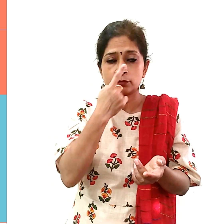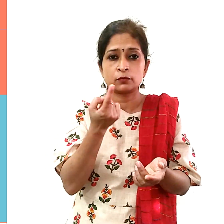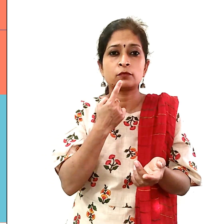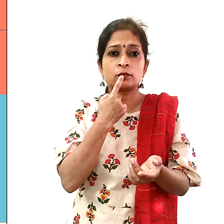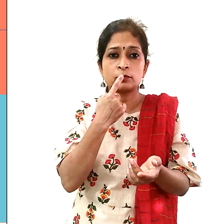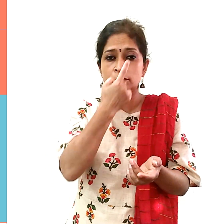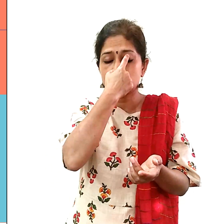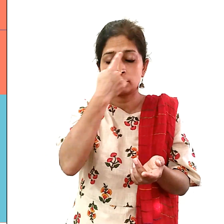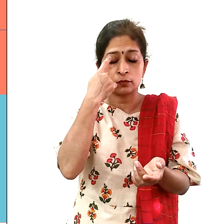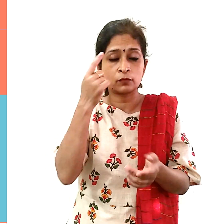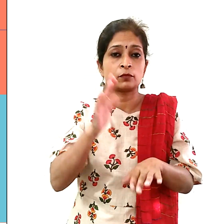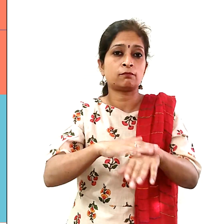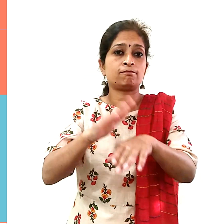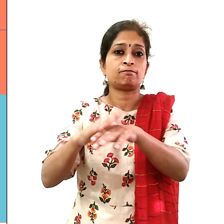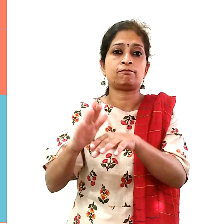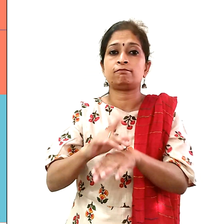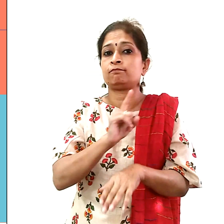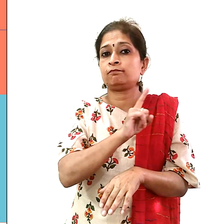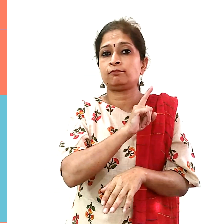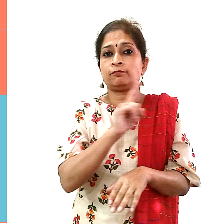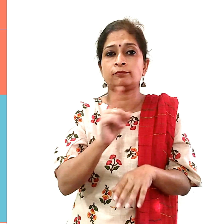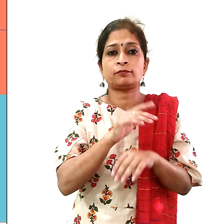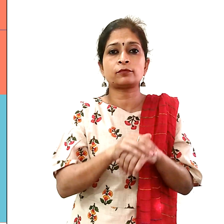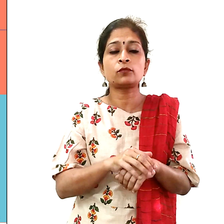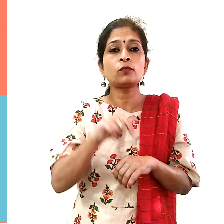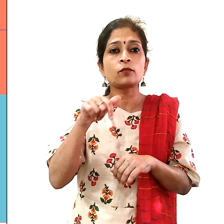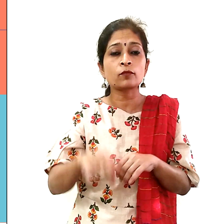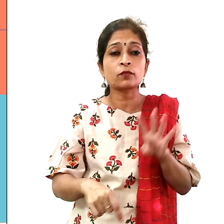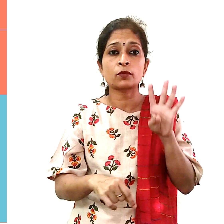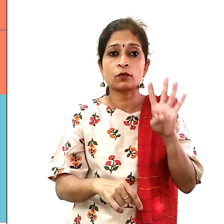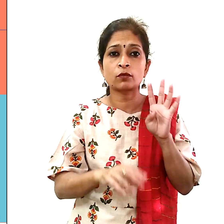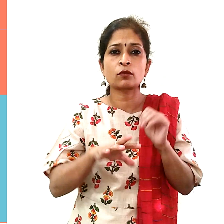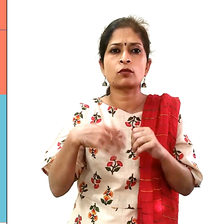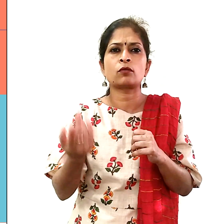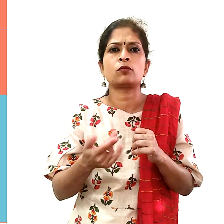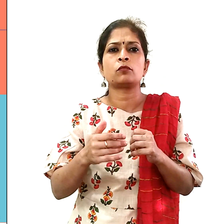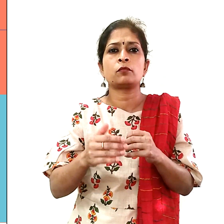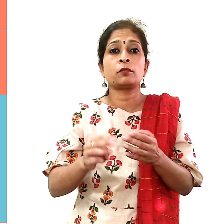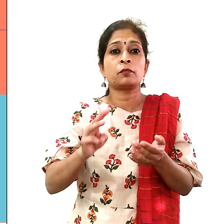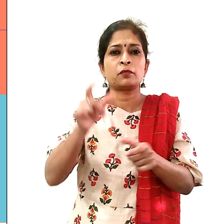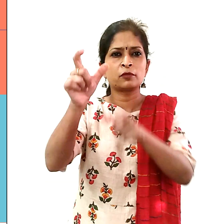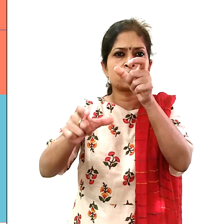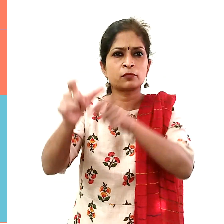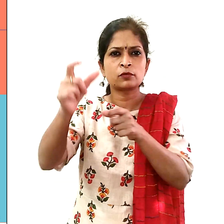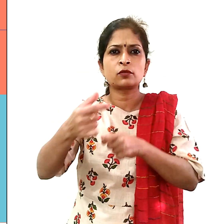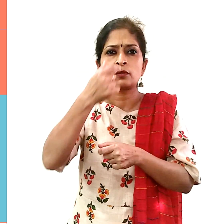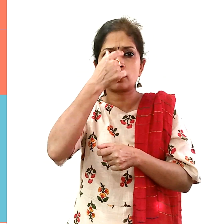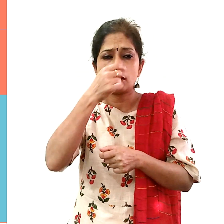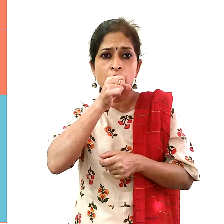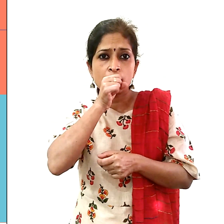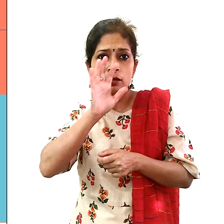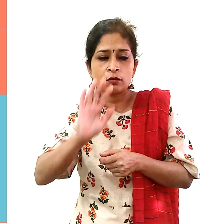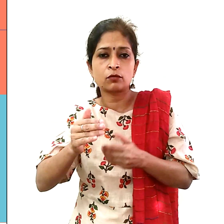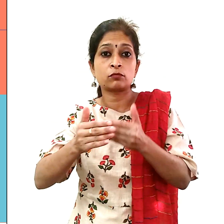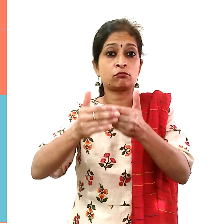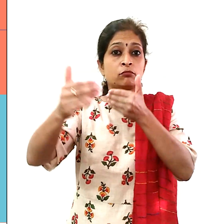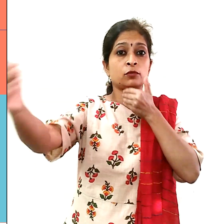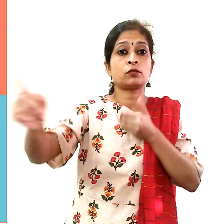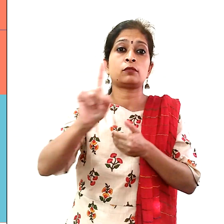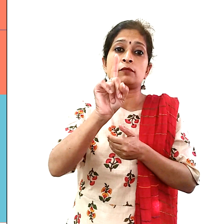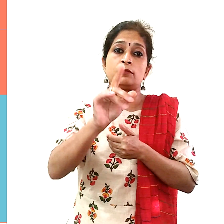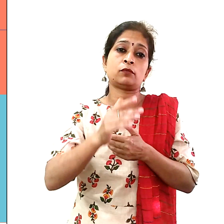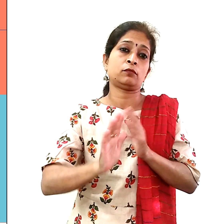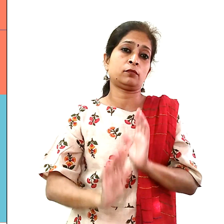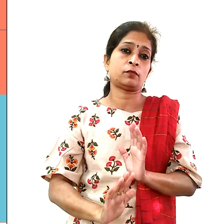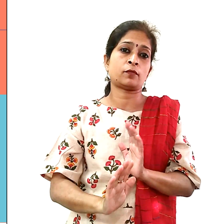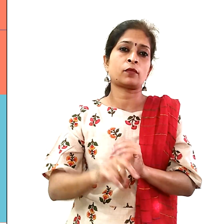from touching face, mouth, nose and eyes. 4. Stay at least a meter away from those coughing